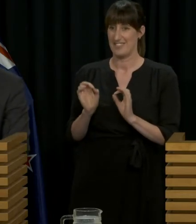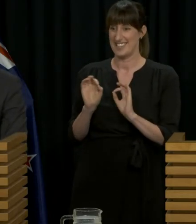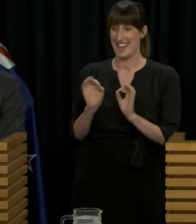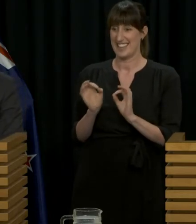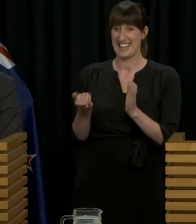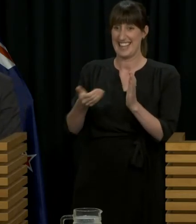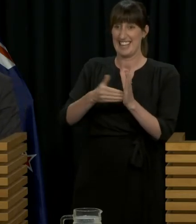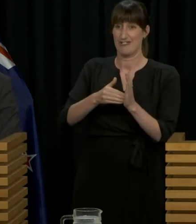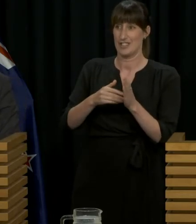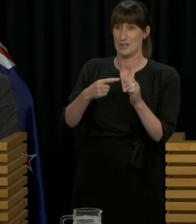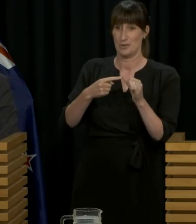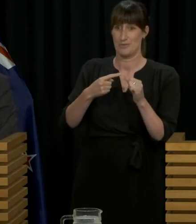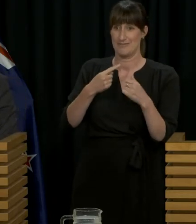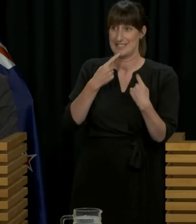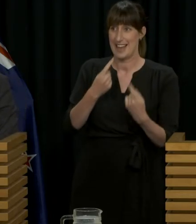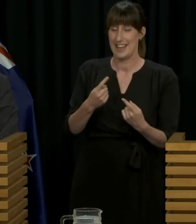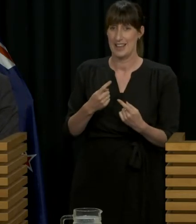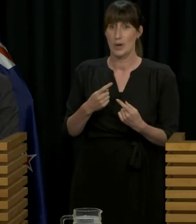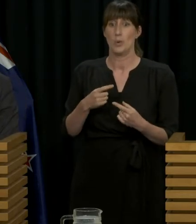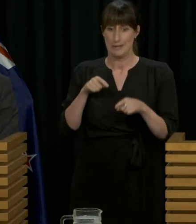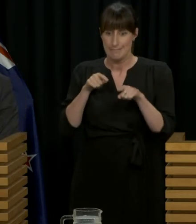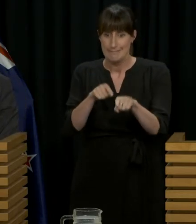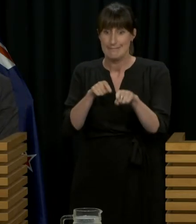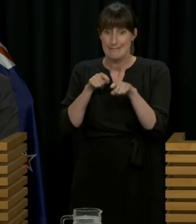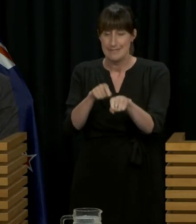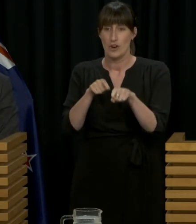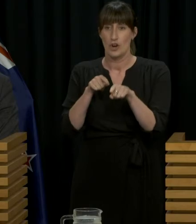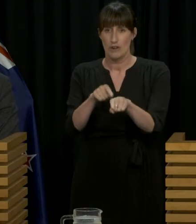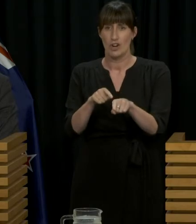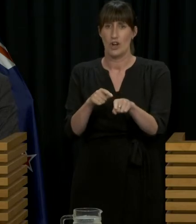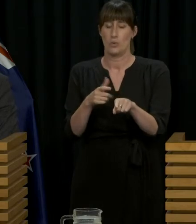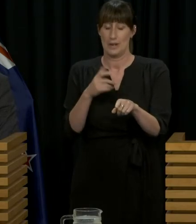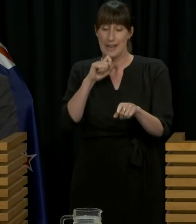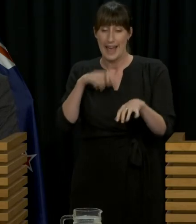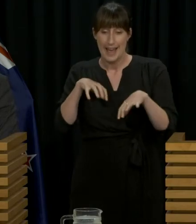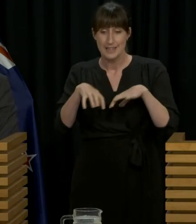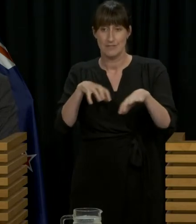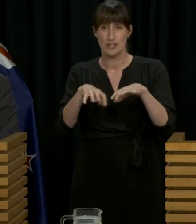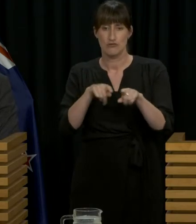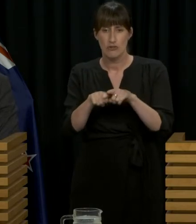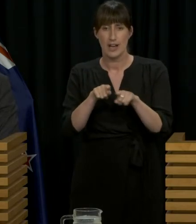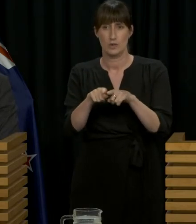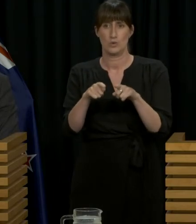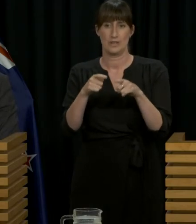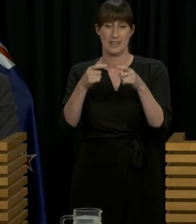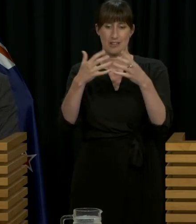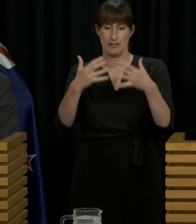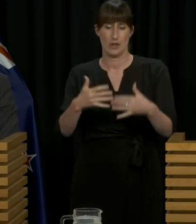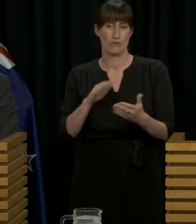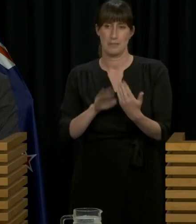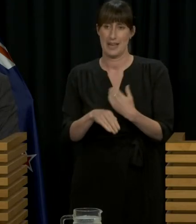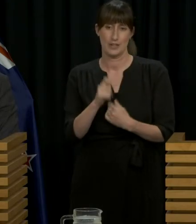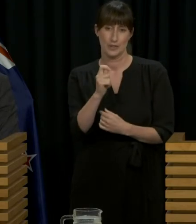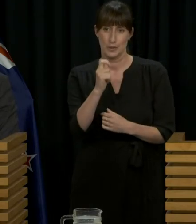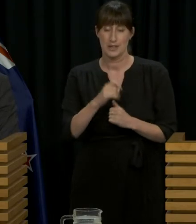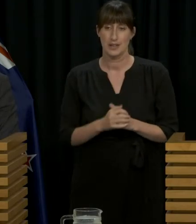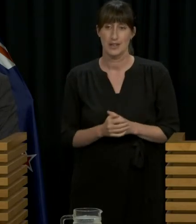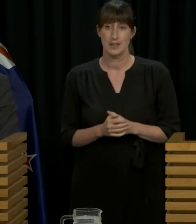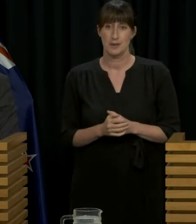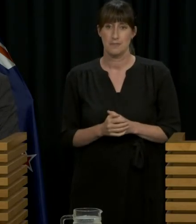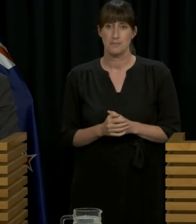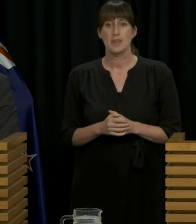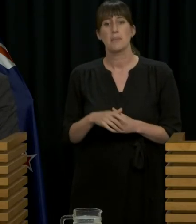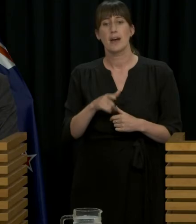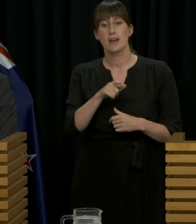length, where we are continuing to follow those people up, and we will actively do that. And everyone who is followed up has got a